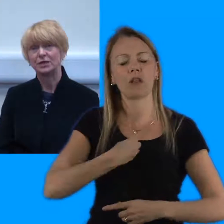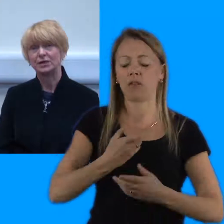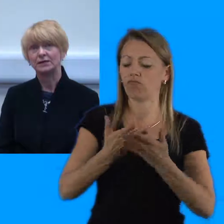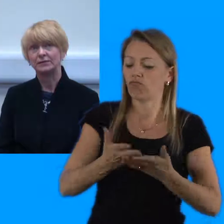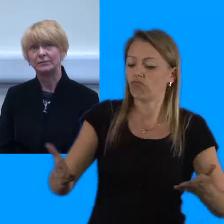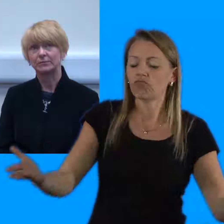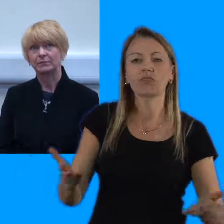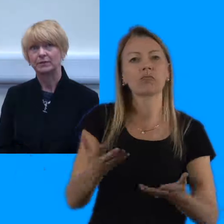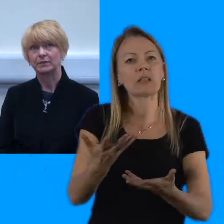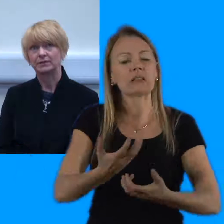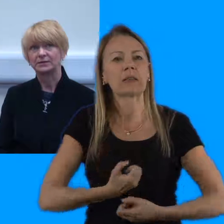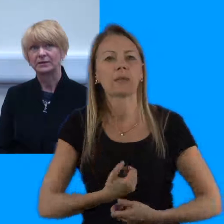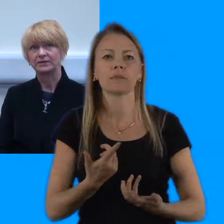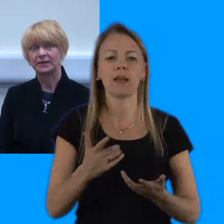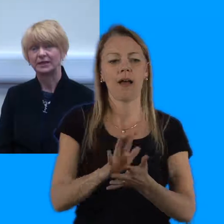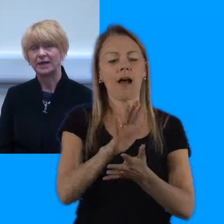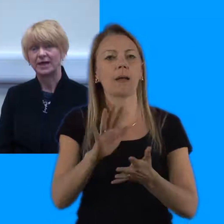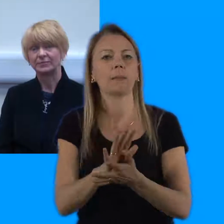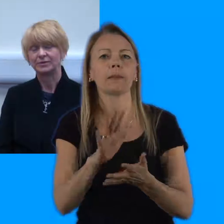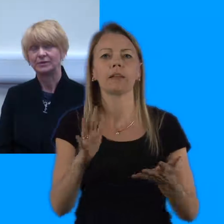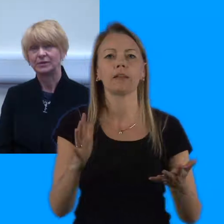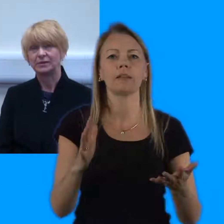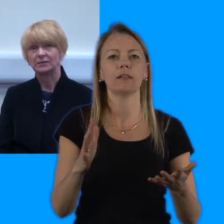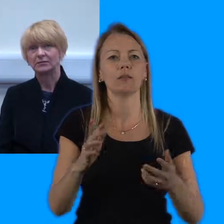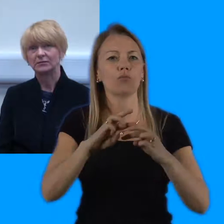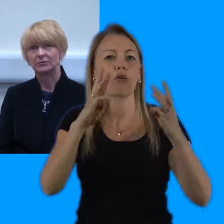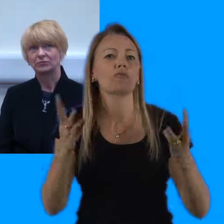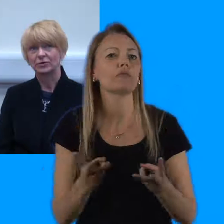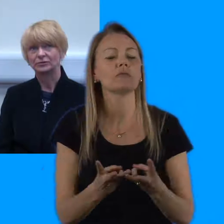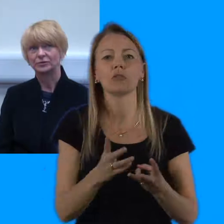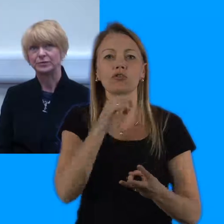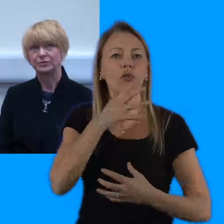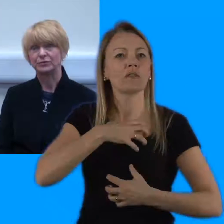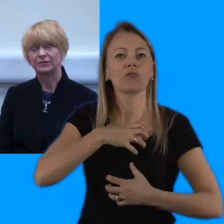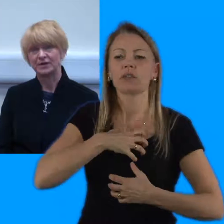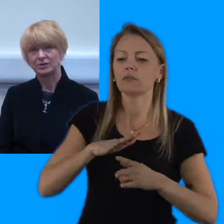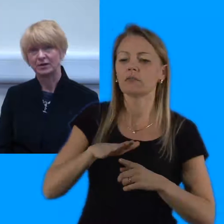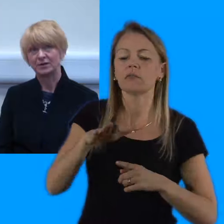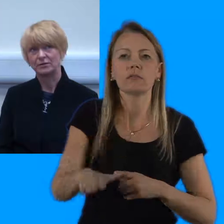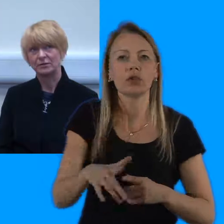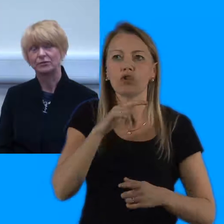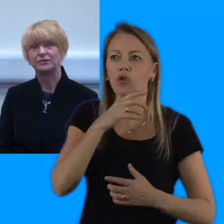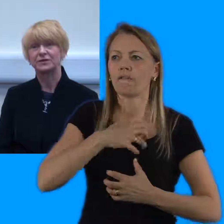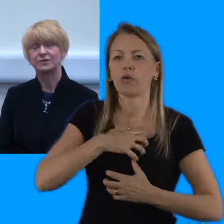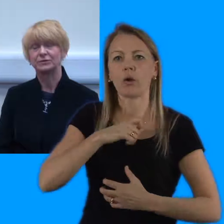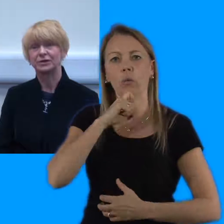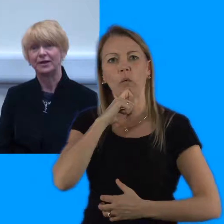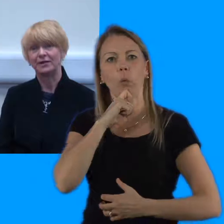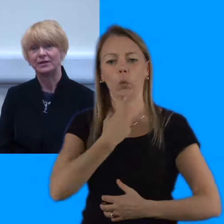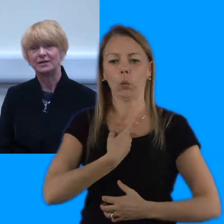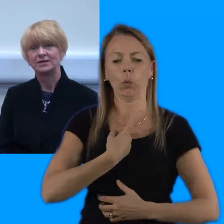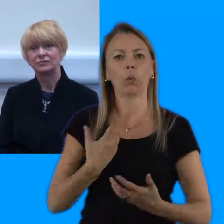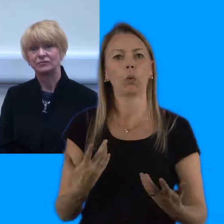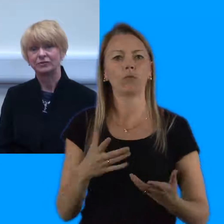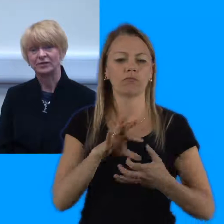own, and a very kind of happy world where you're not frightened to go out or not frightened to say what you